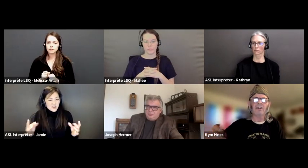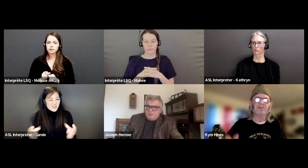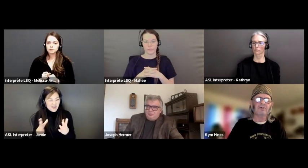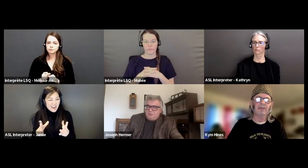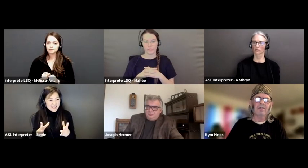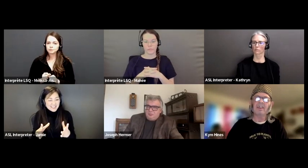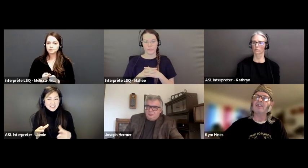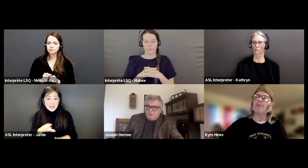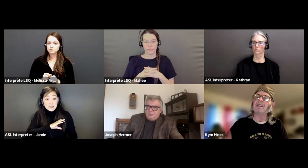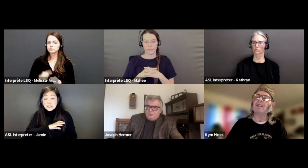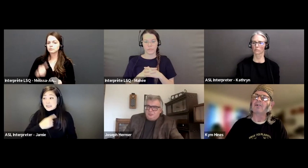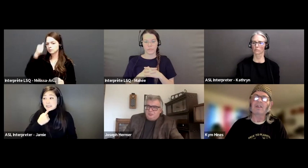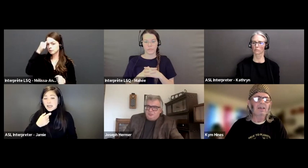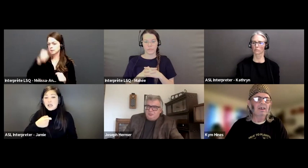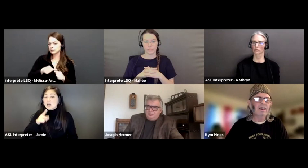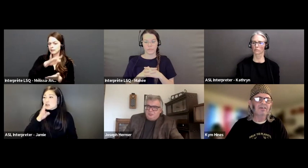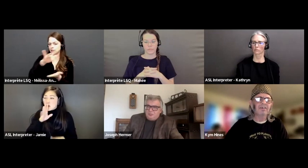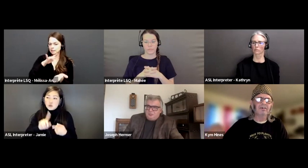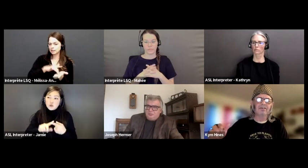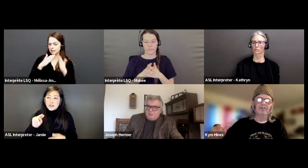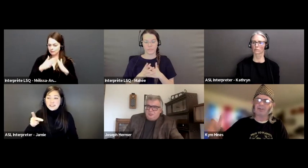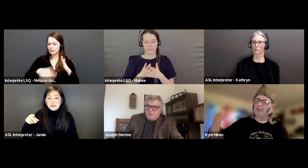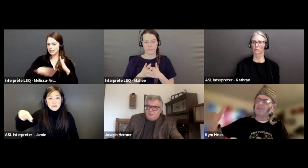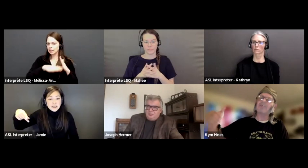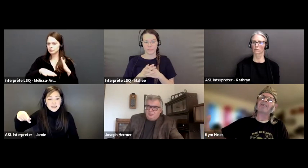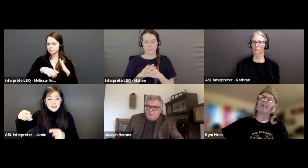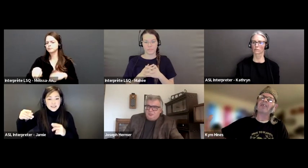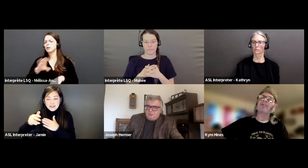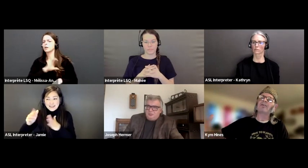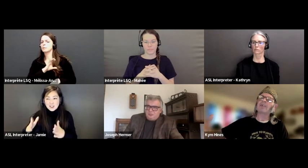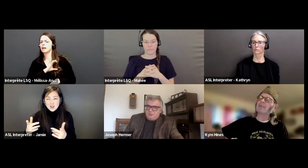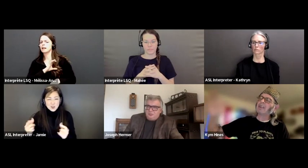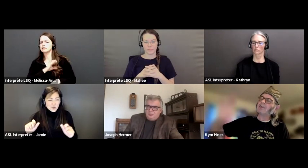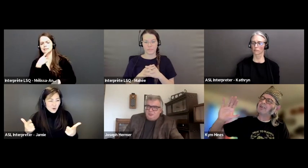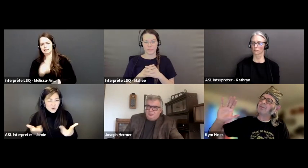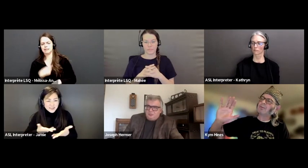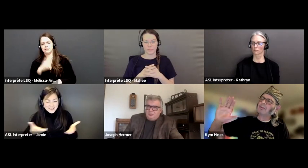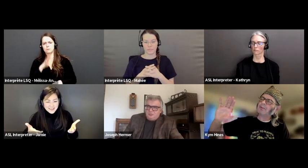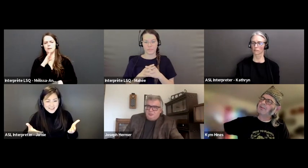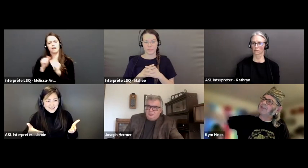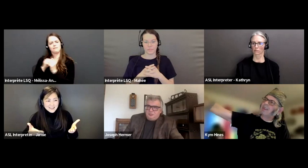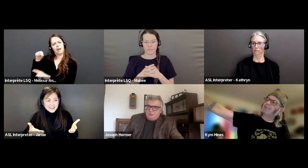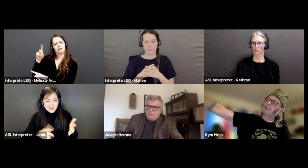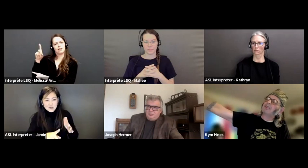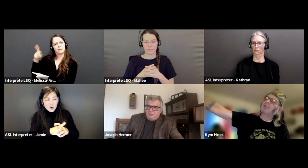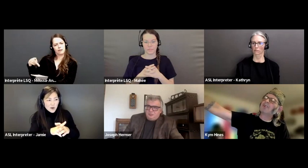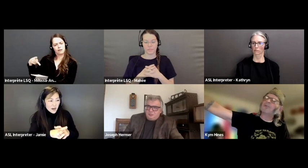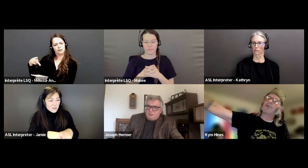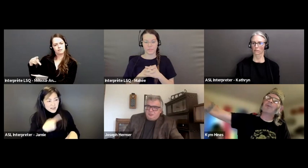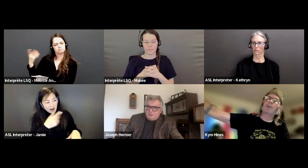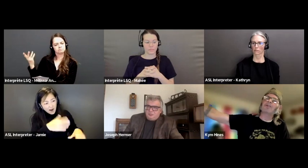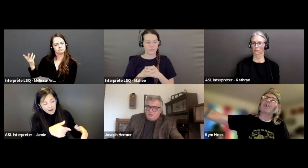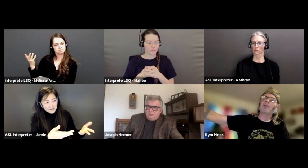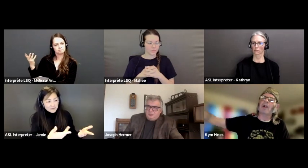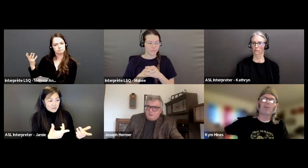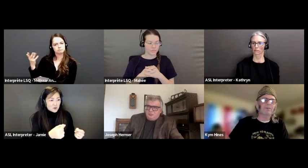talk to the NDP leader. It's like they're doing all these things and they're saying that you got to talk to those